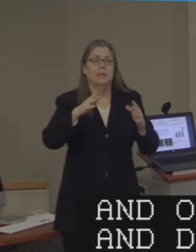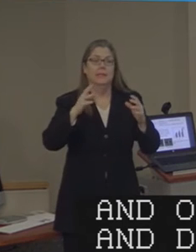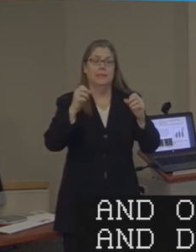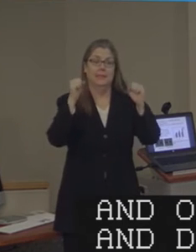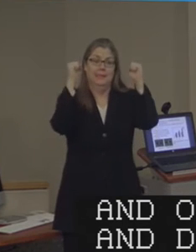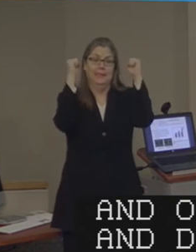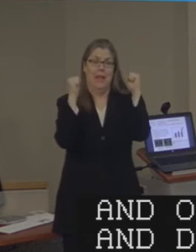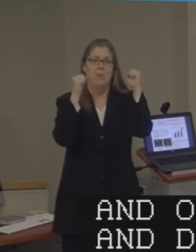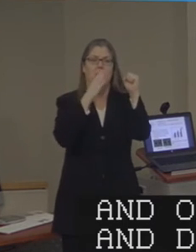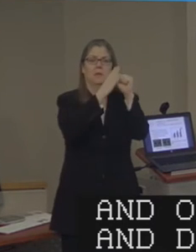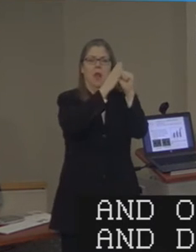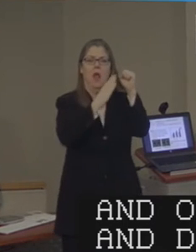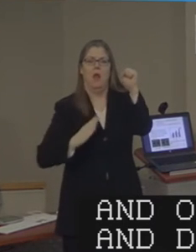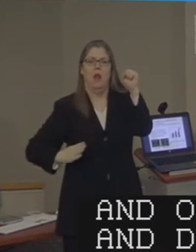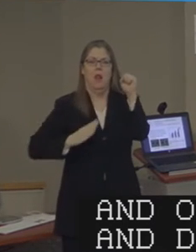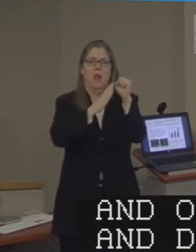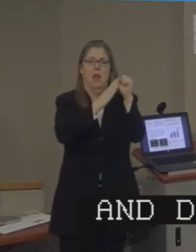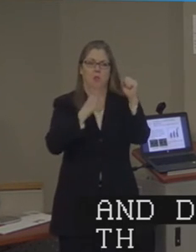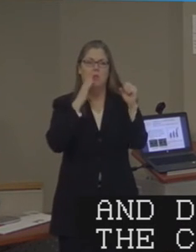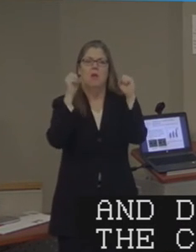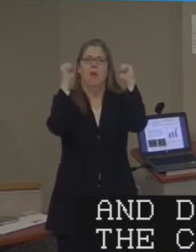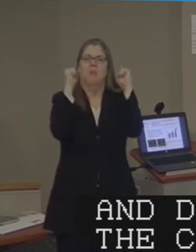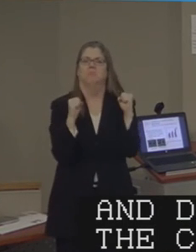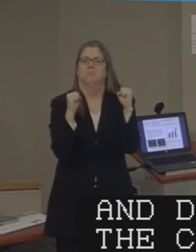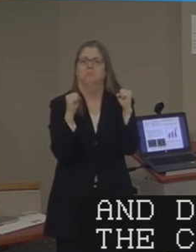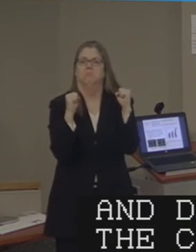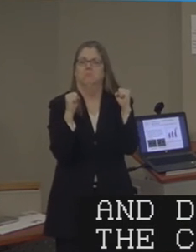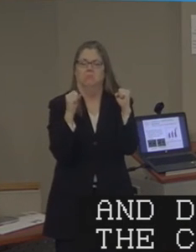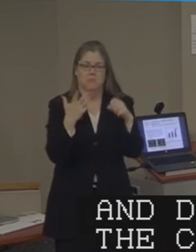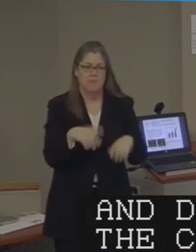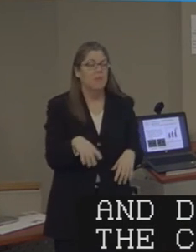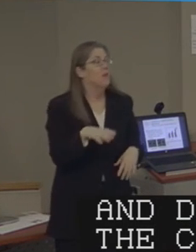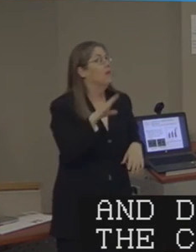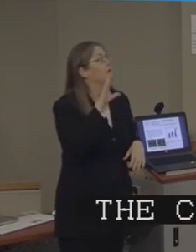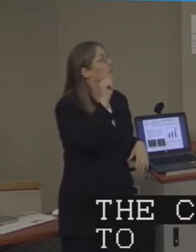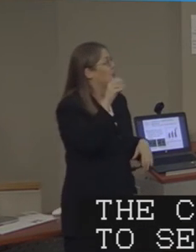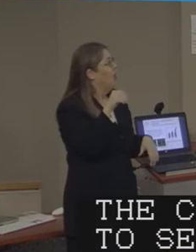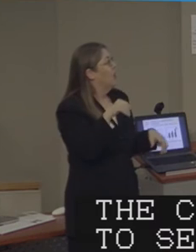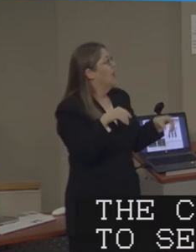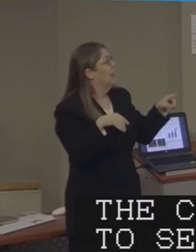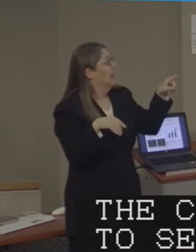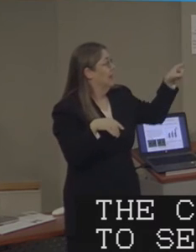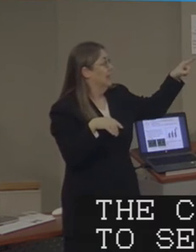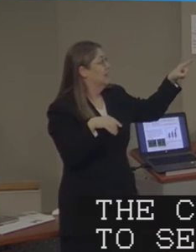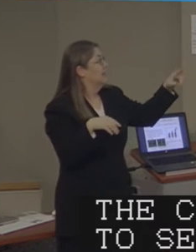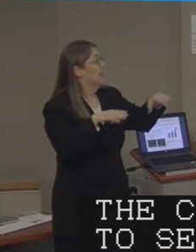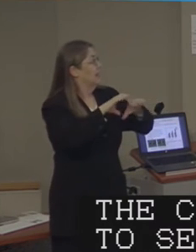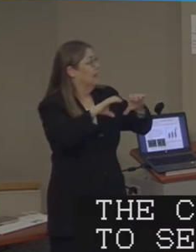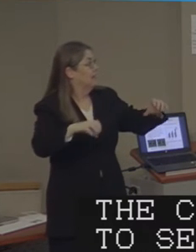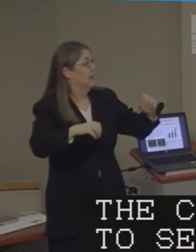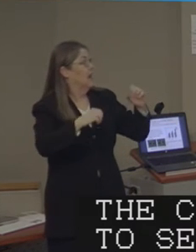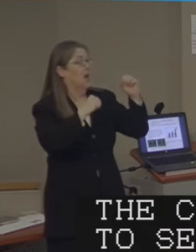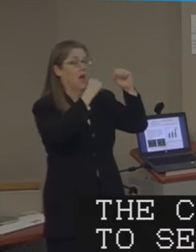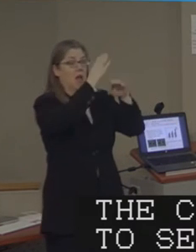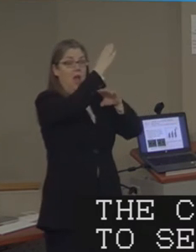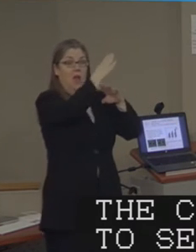a structure. So this thing is going to be more stable than this